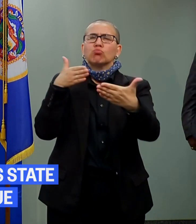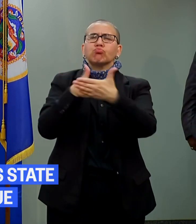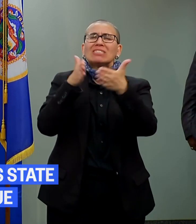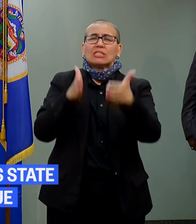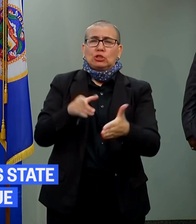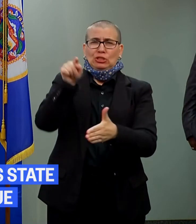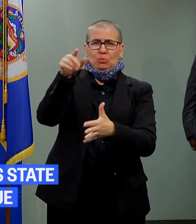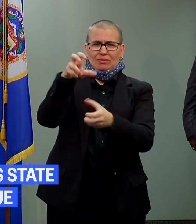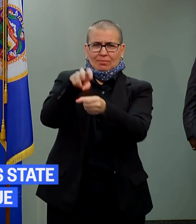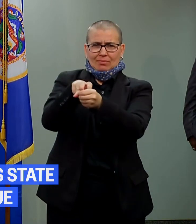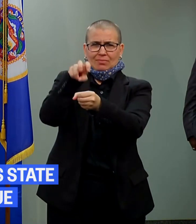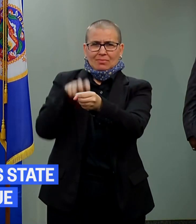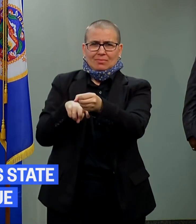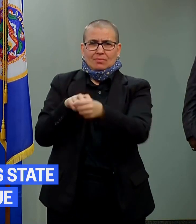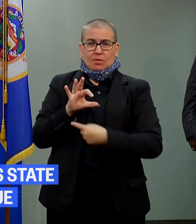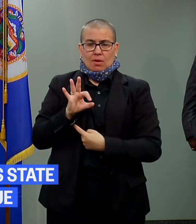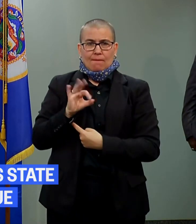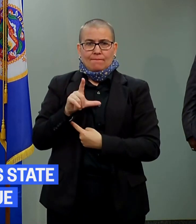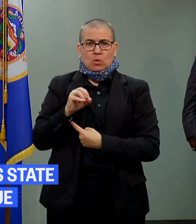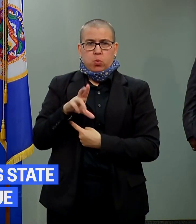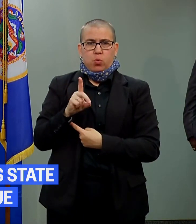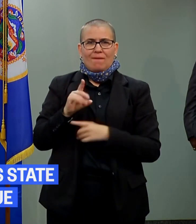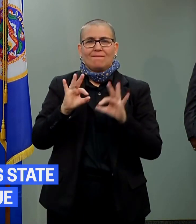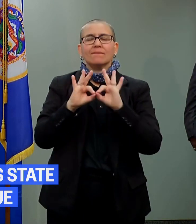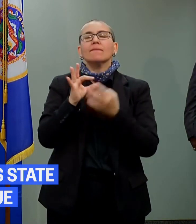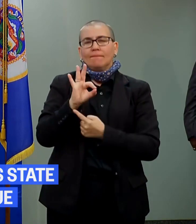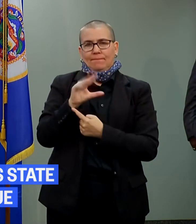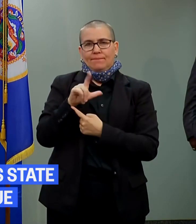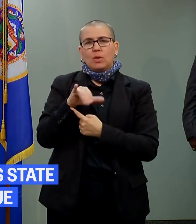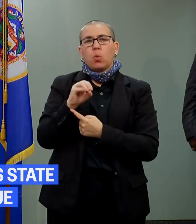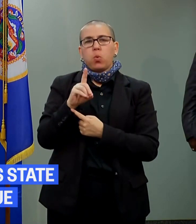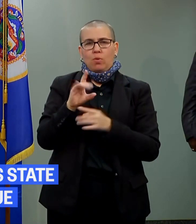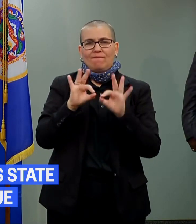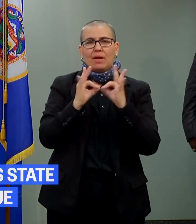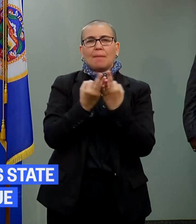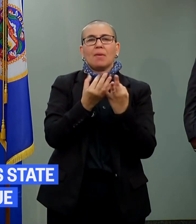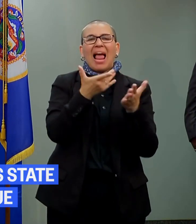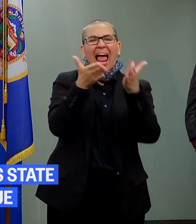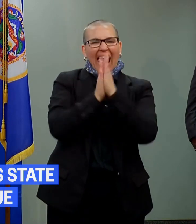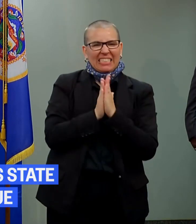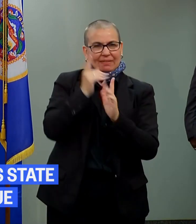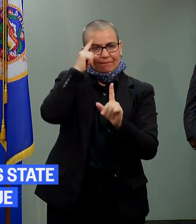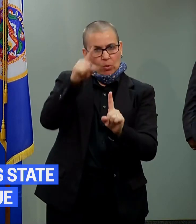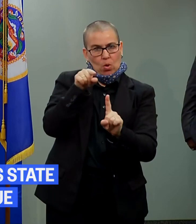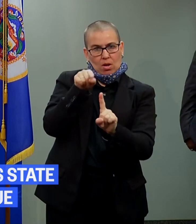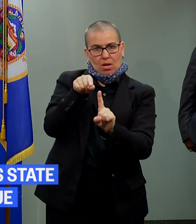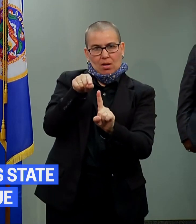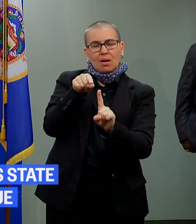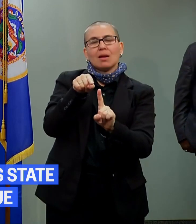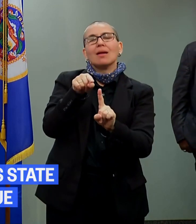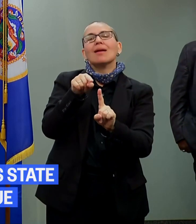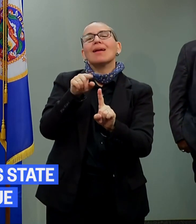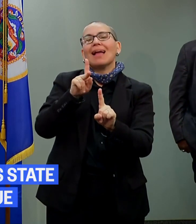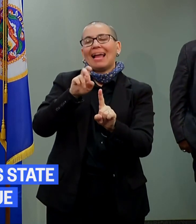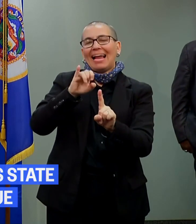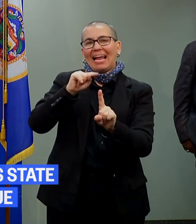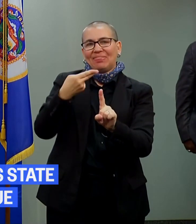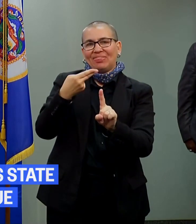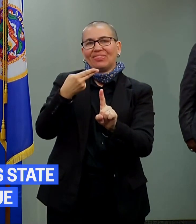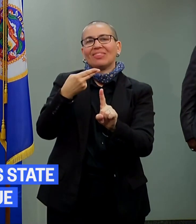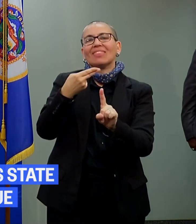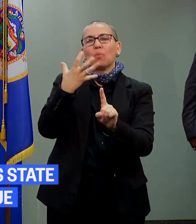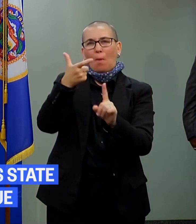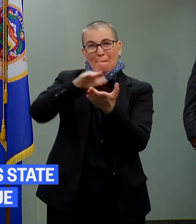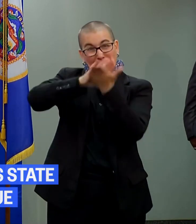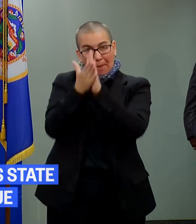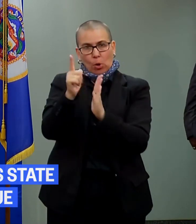family has specifically requested Attorney General Keith Ellison to be the special prosecutor as has half of the Minneapolis City